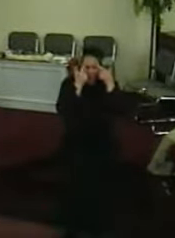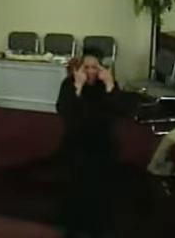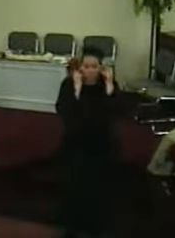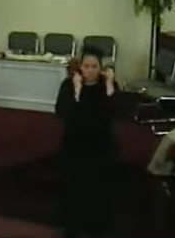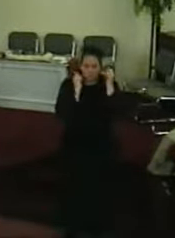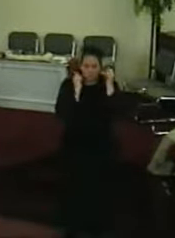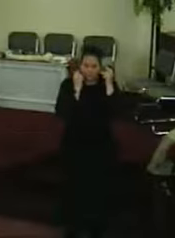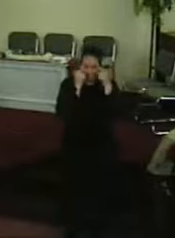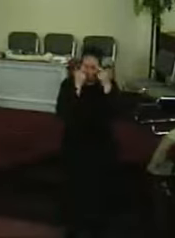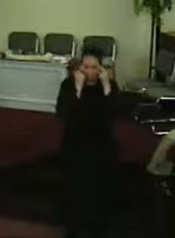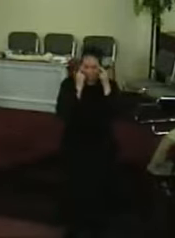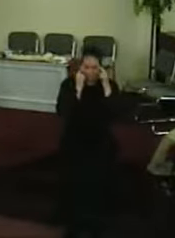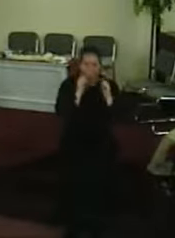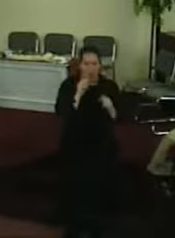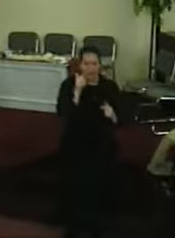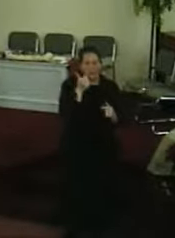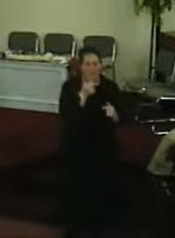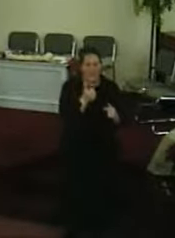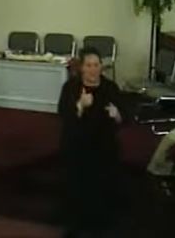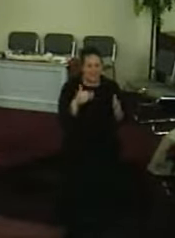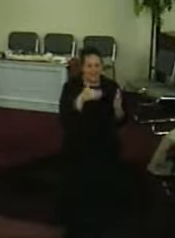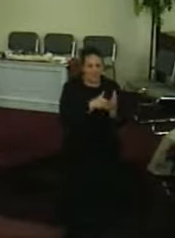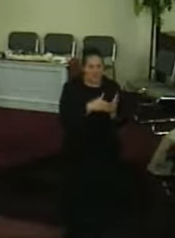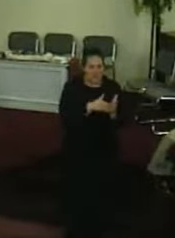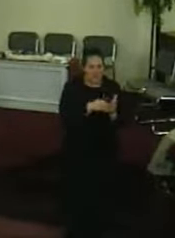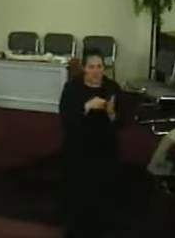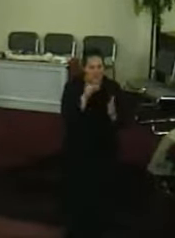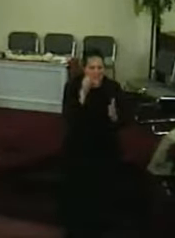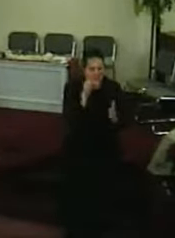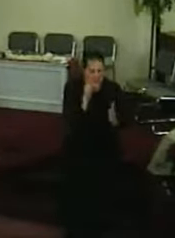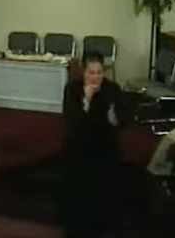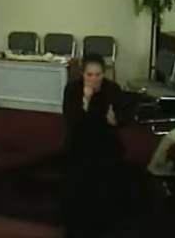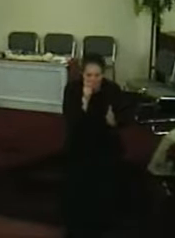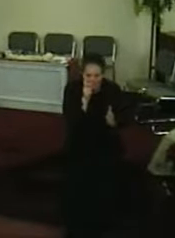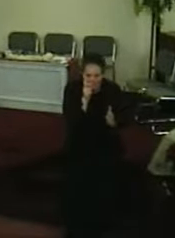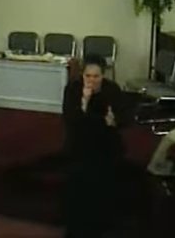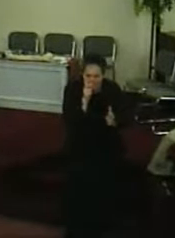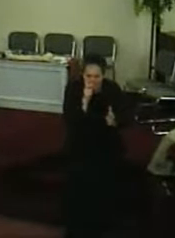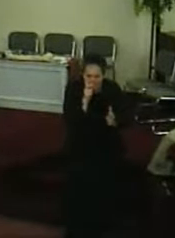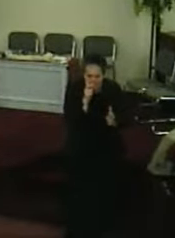thousands of little critters.